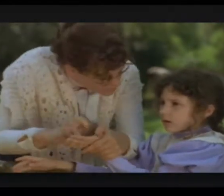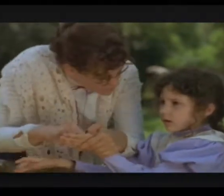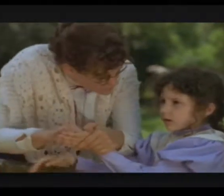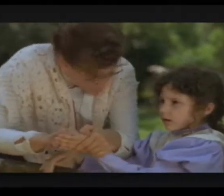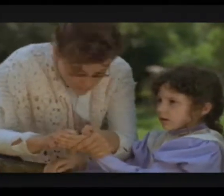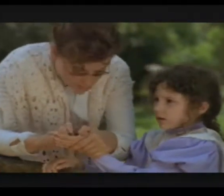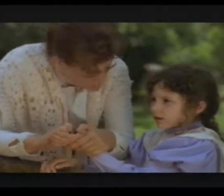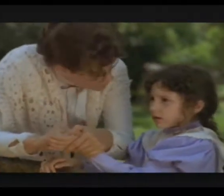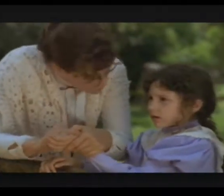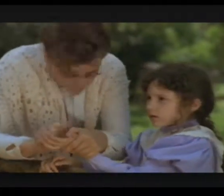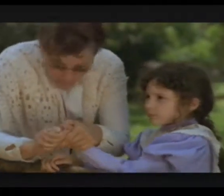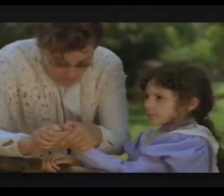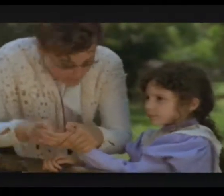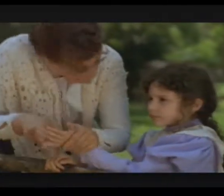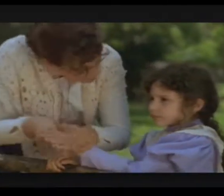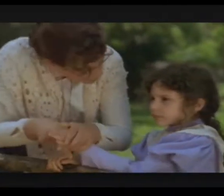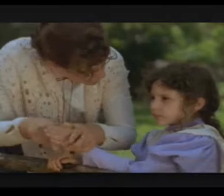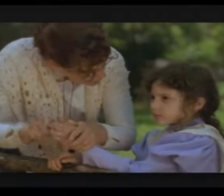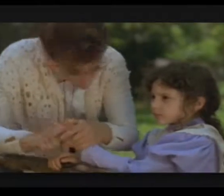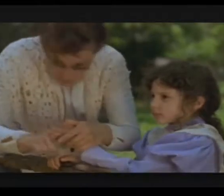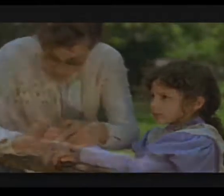Eat. Apple.